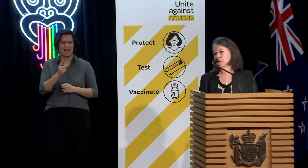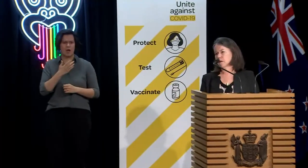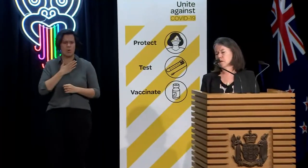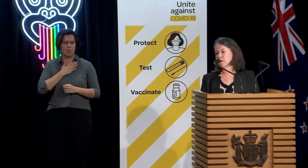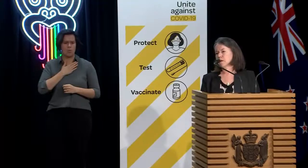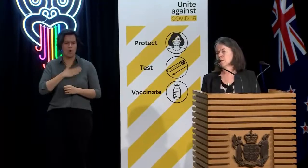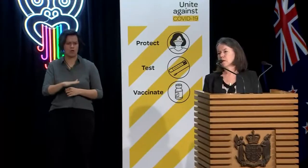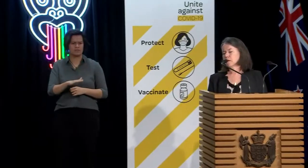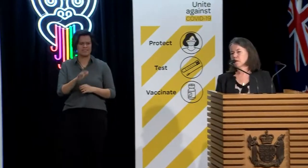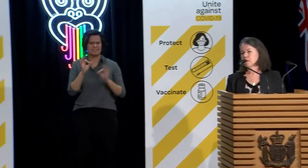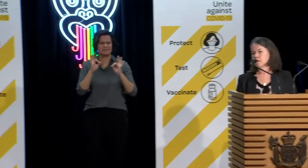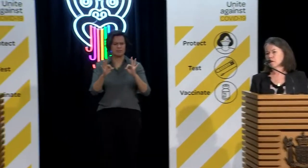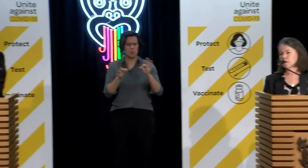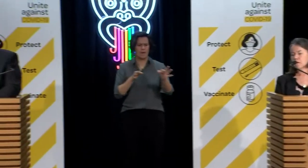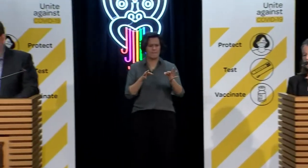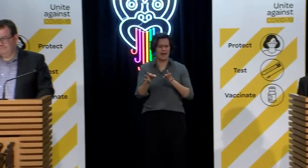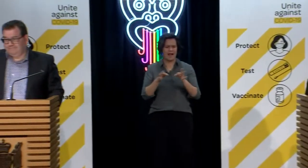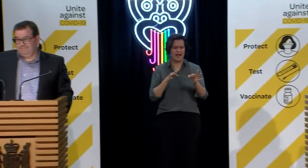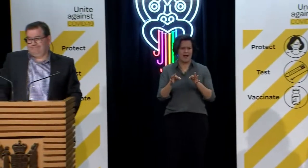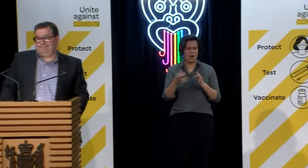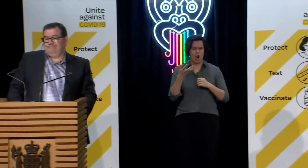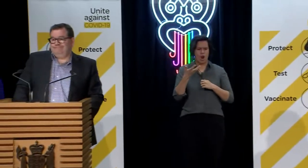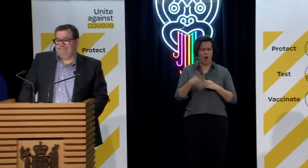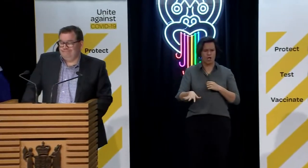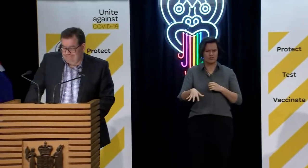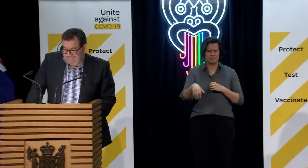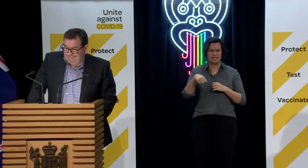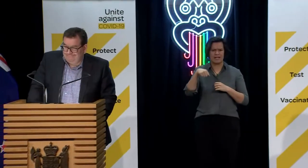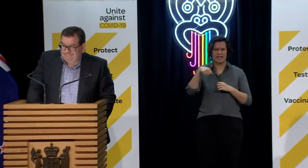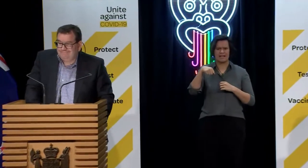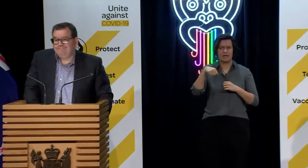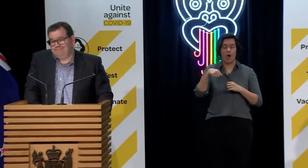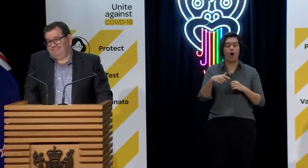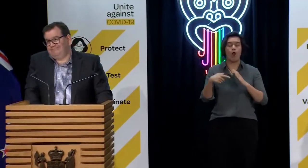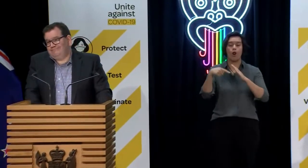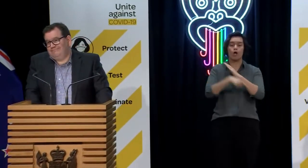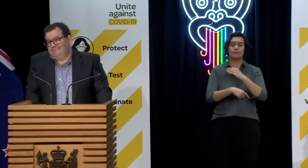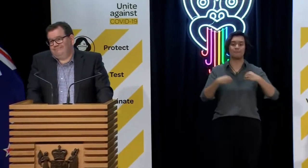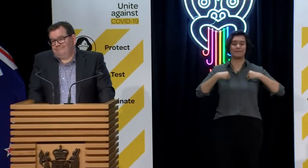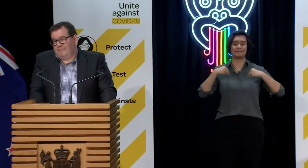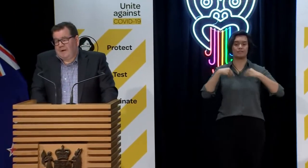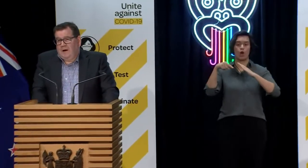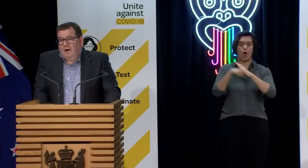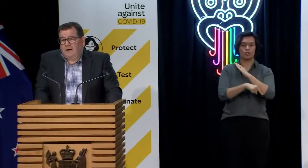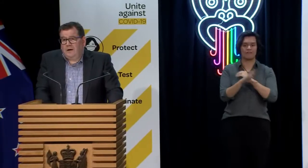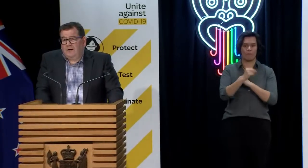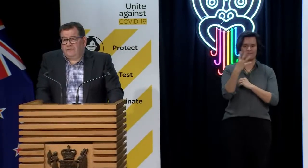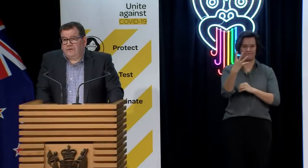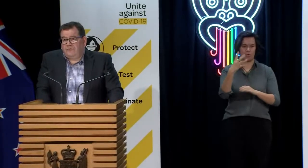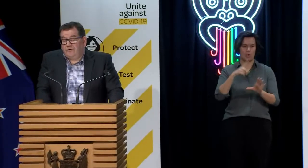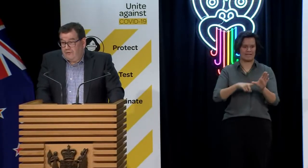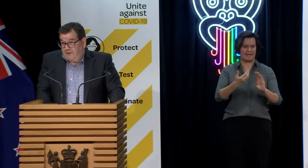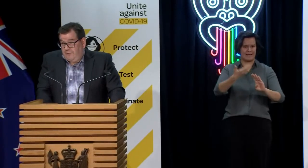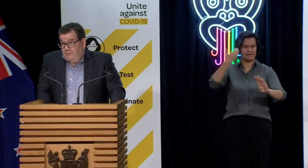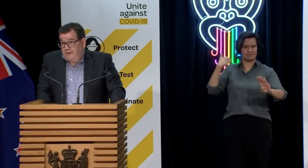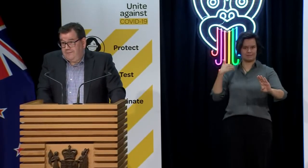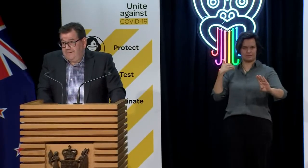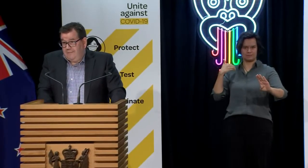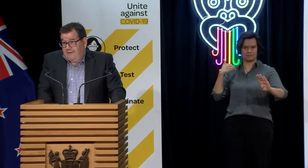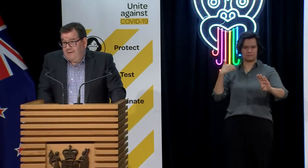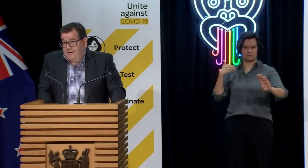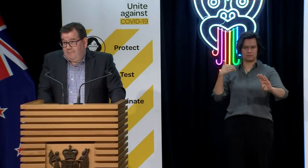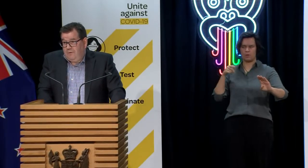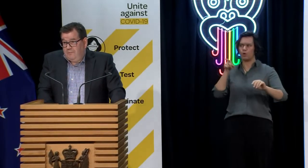extended. It says it wants to allow losses to be carried back 4 years versus 1. What are your thoughts on that? Yeah, it's not something